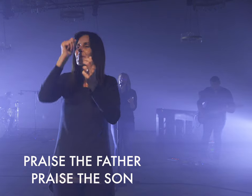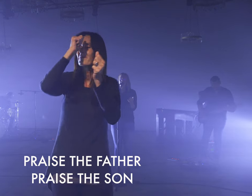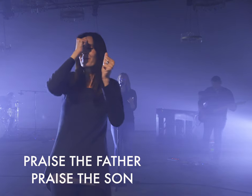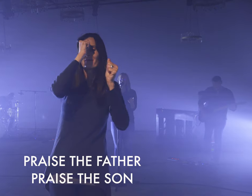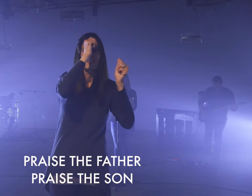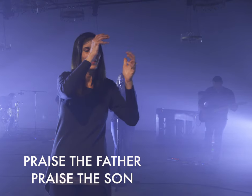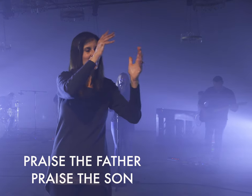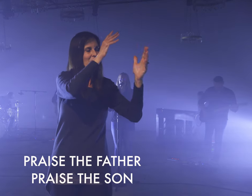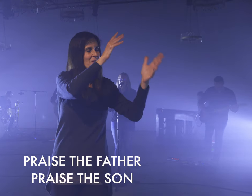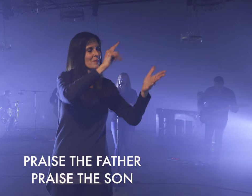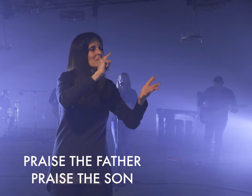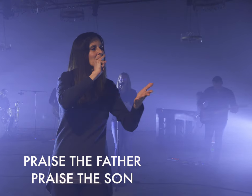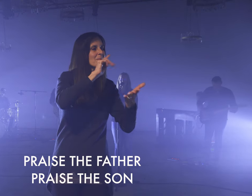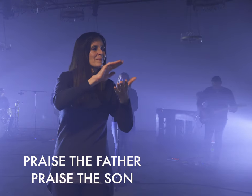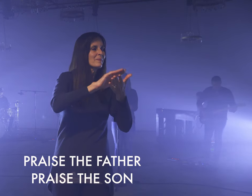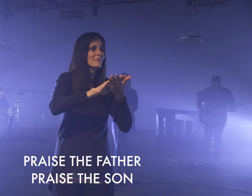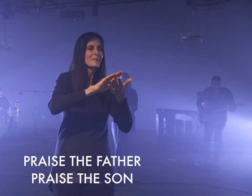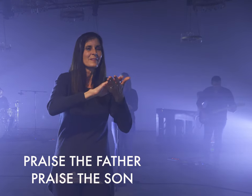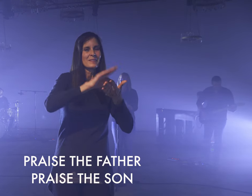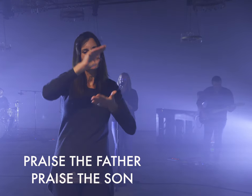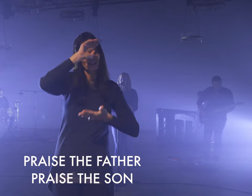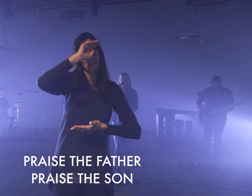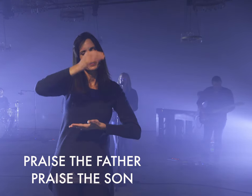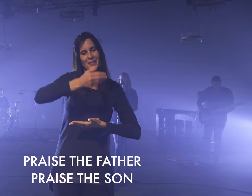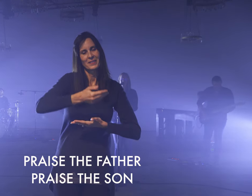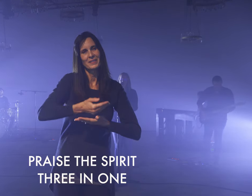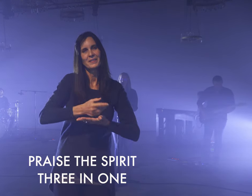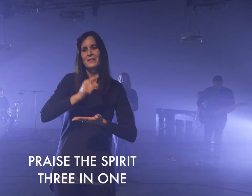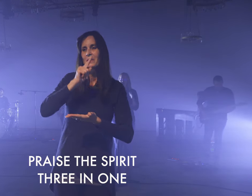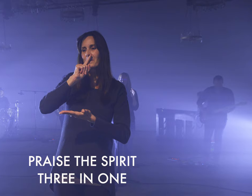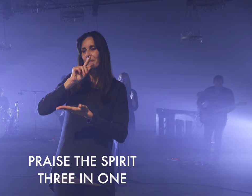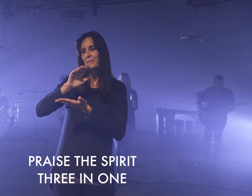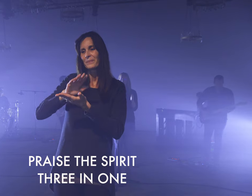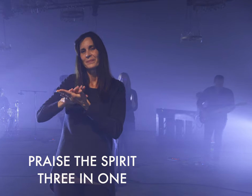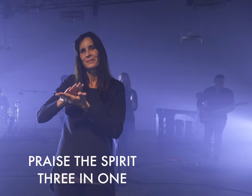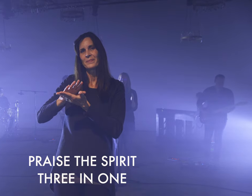Praise the Father, praise the Son,